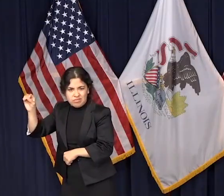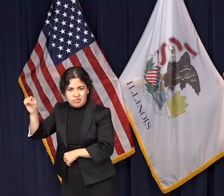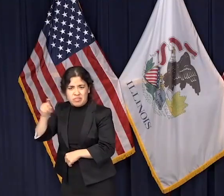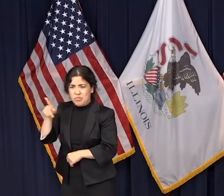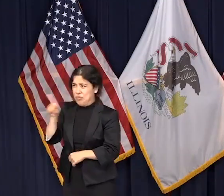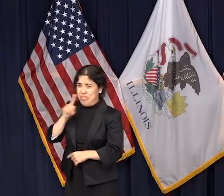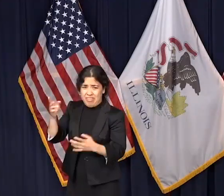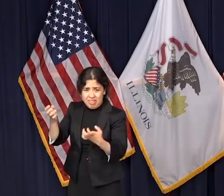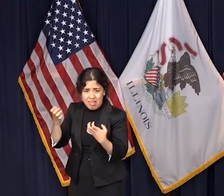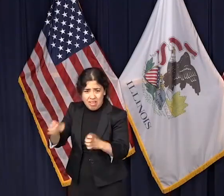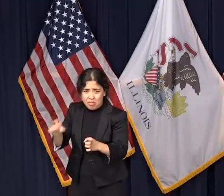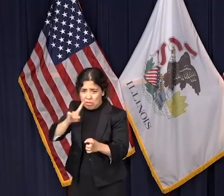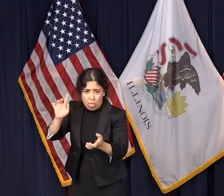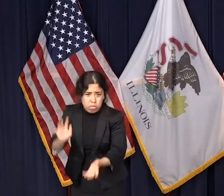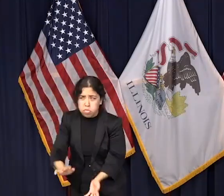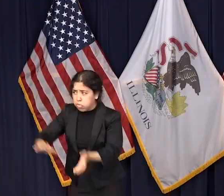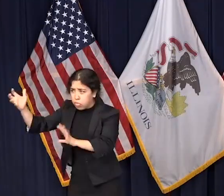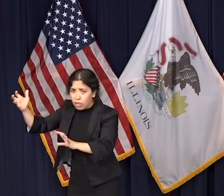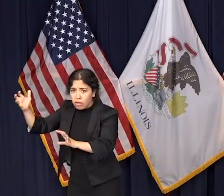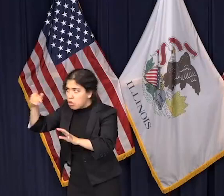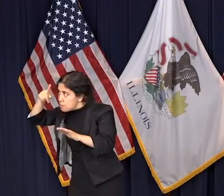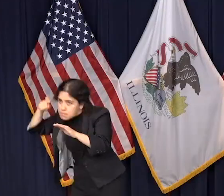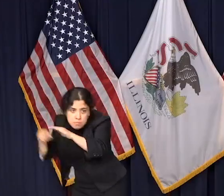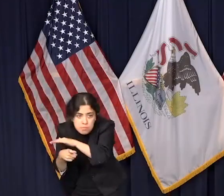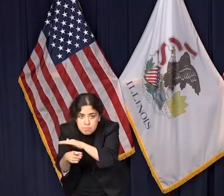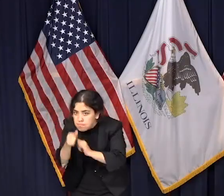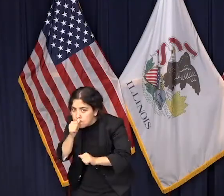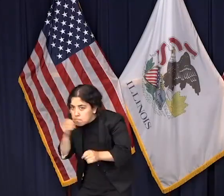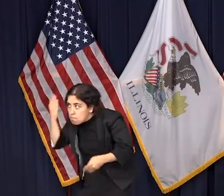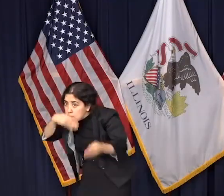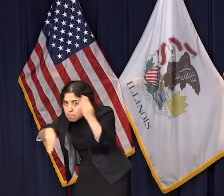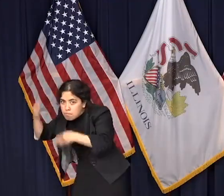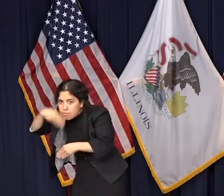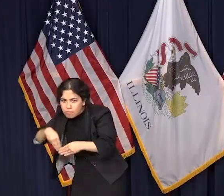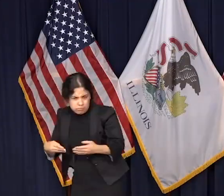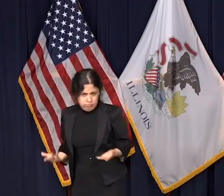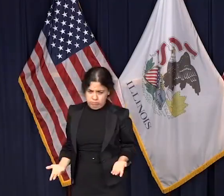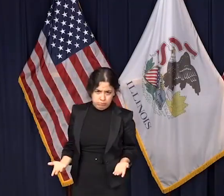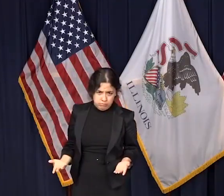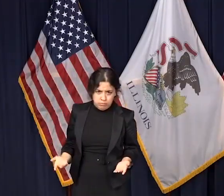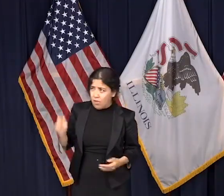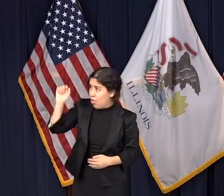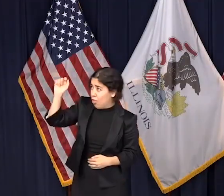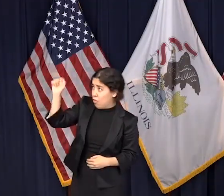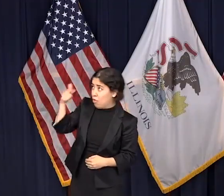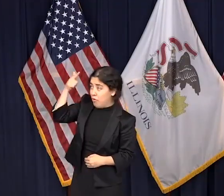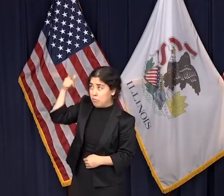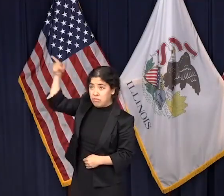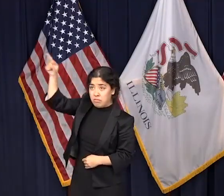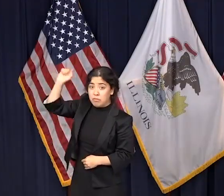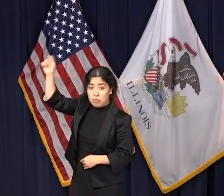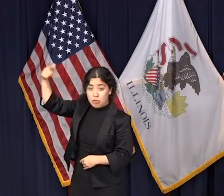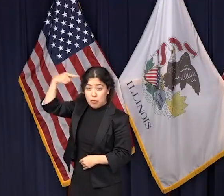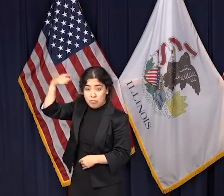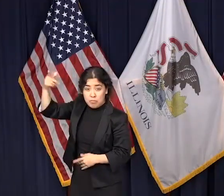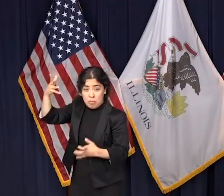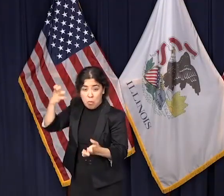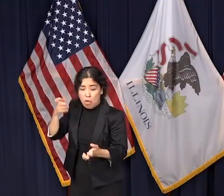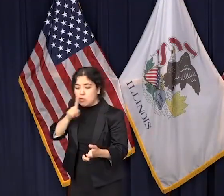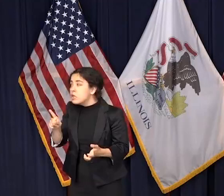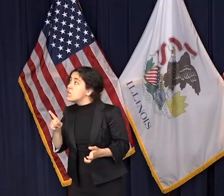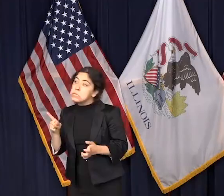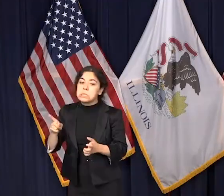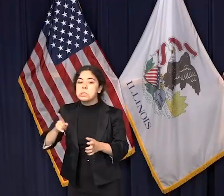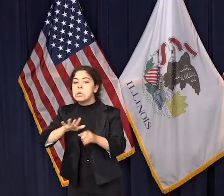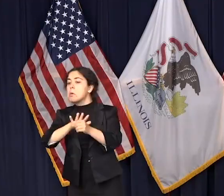and with no transparency. Any effort from the federal government to undermine the basic freedoms this